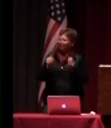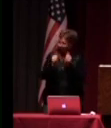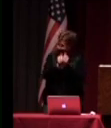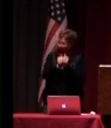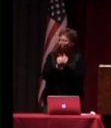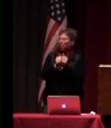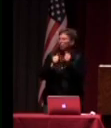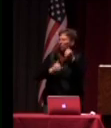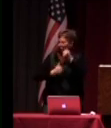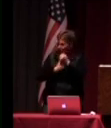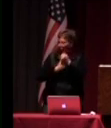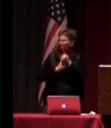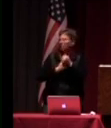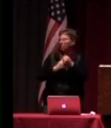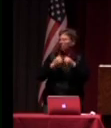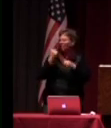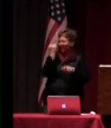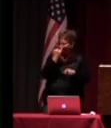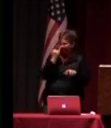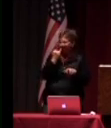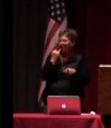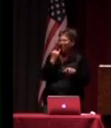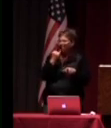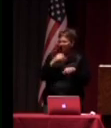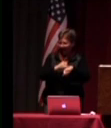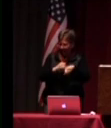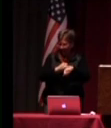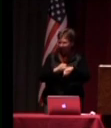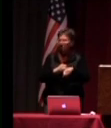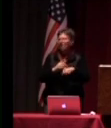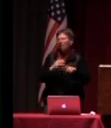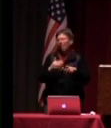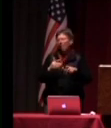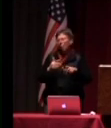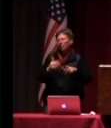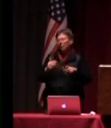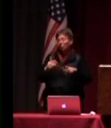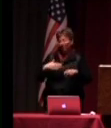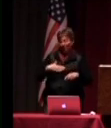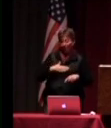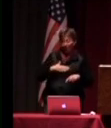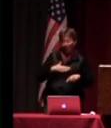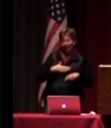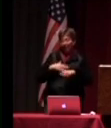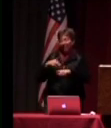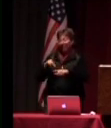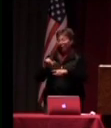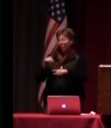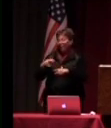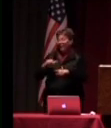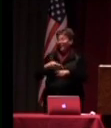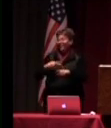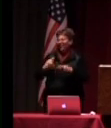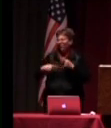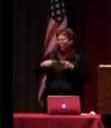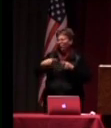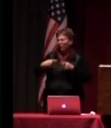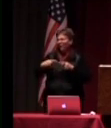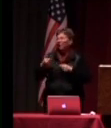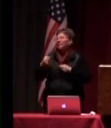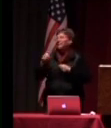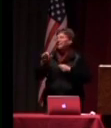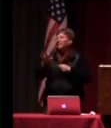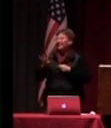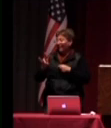old independence fighter and the young admirer. But pretty soon, the Bonapartes and Paoli were feuding, and in